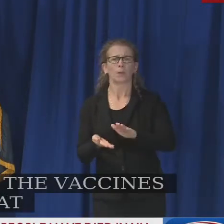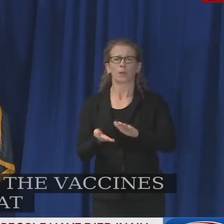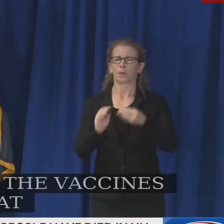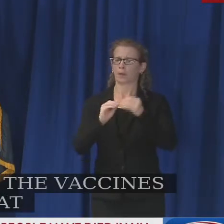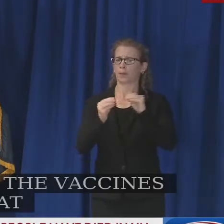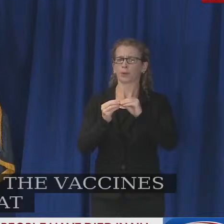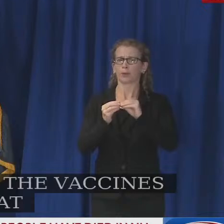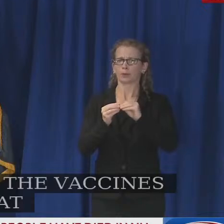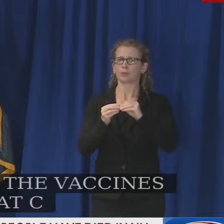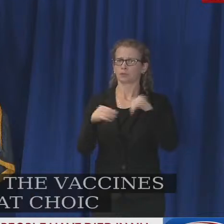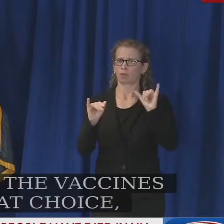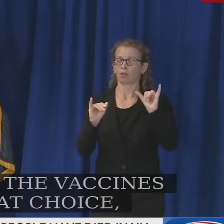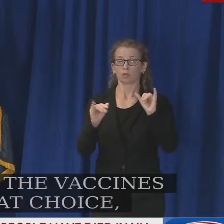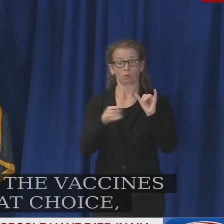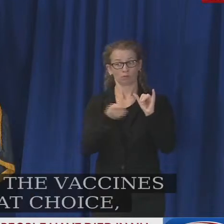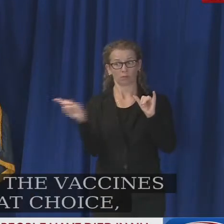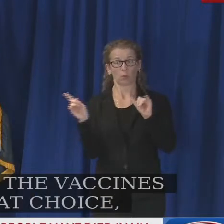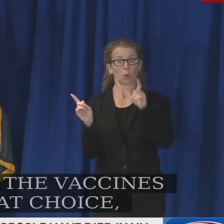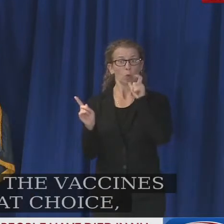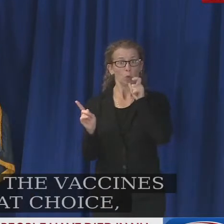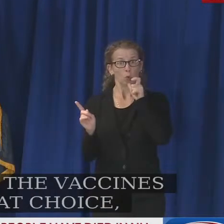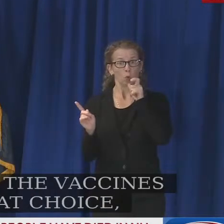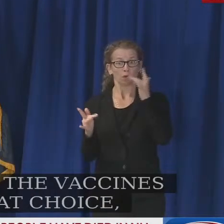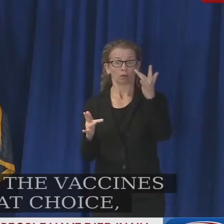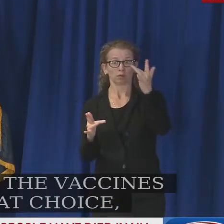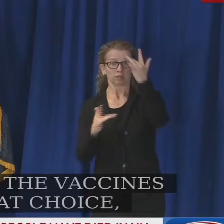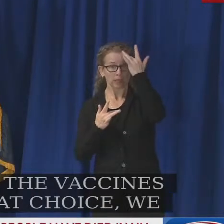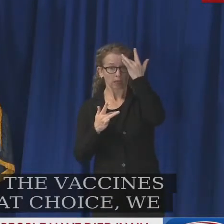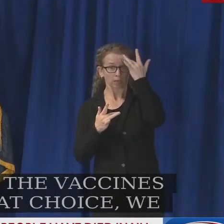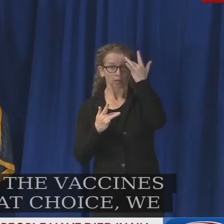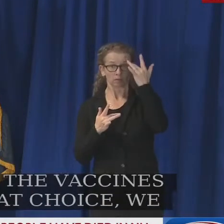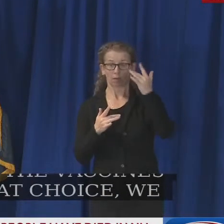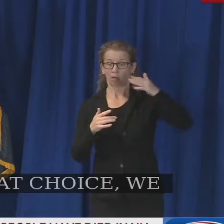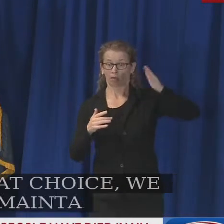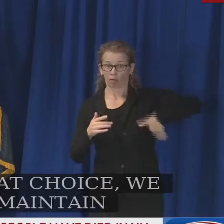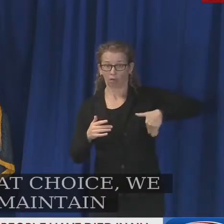have to remember at this point, if folks are getting sick and they are not vaccinated,